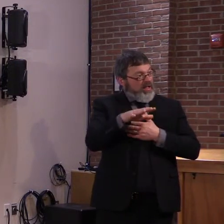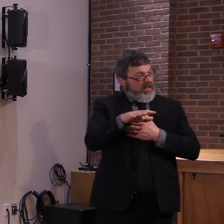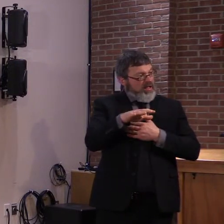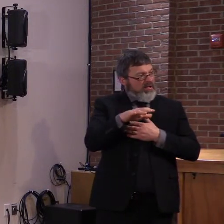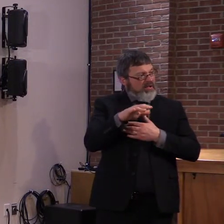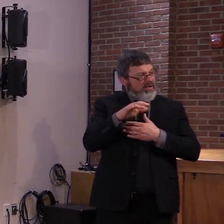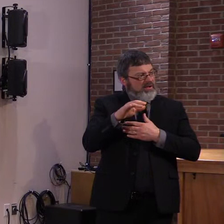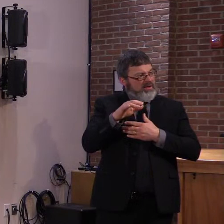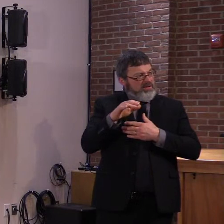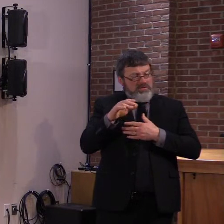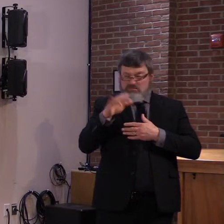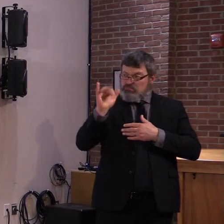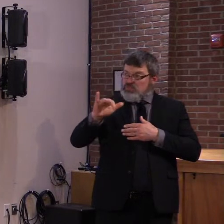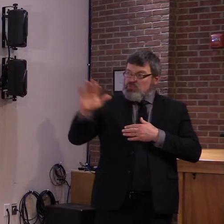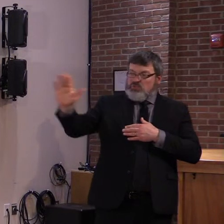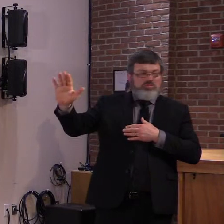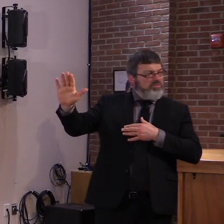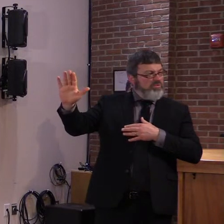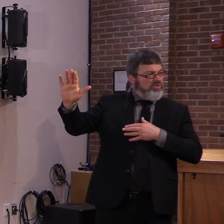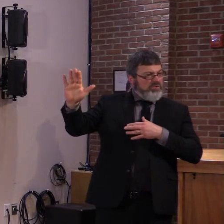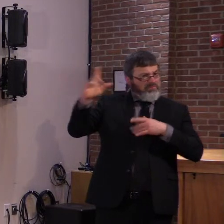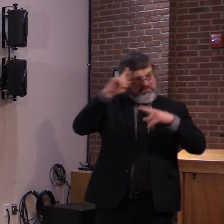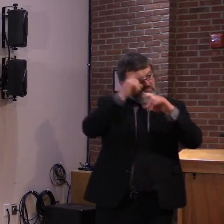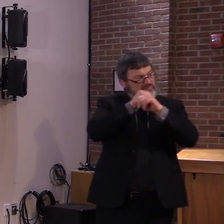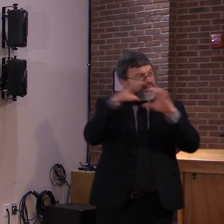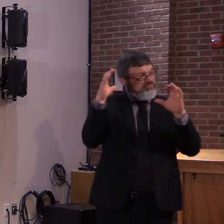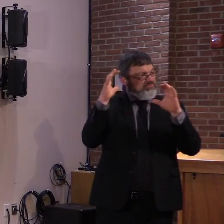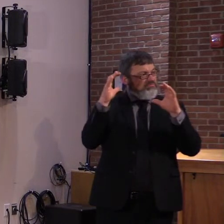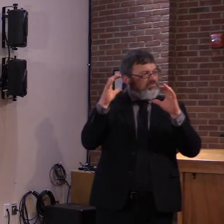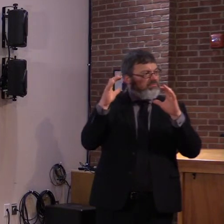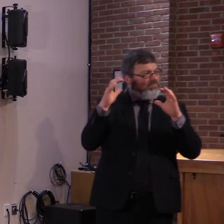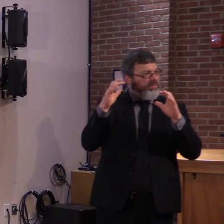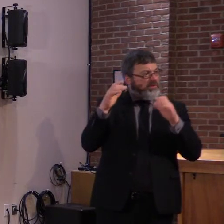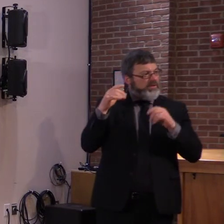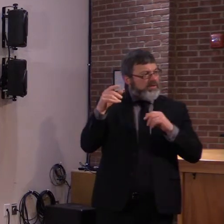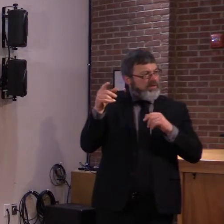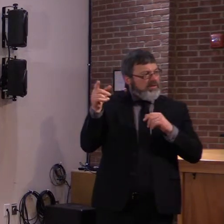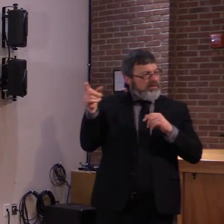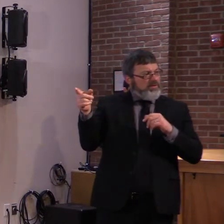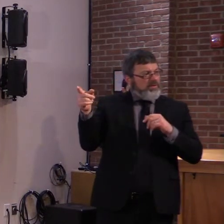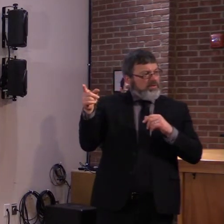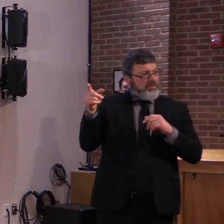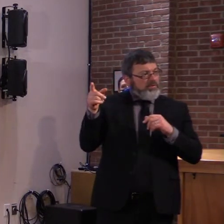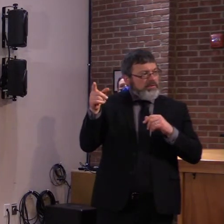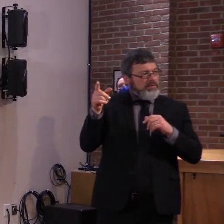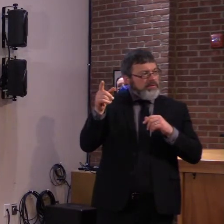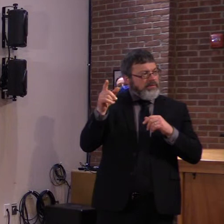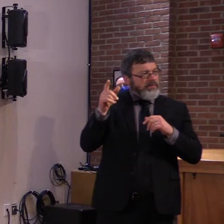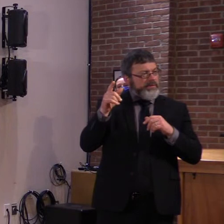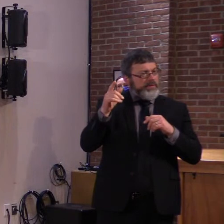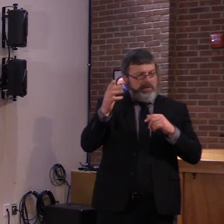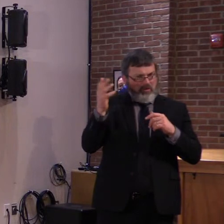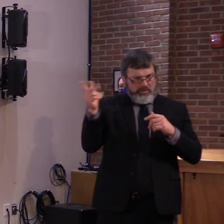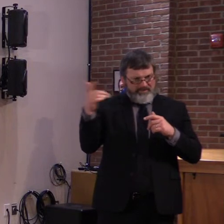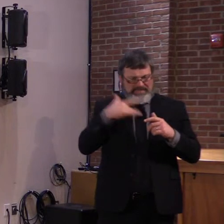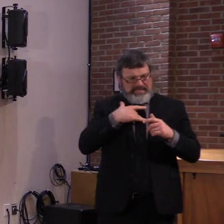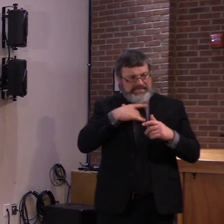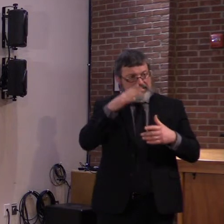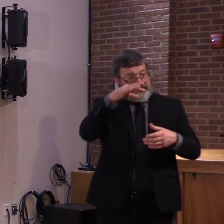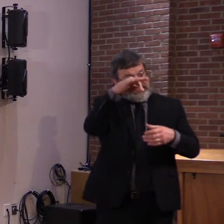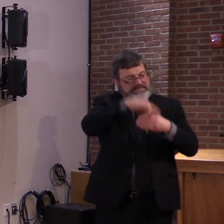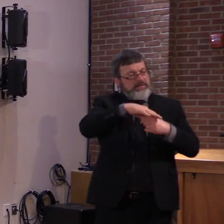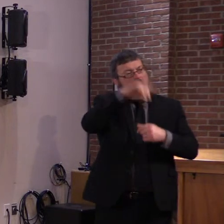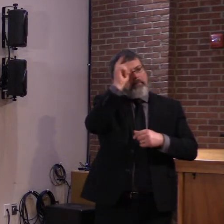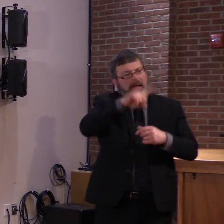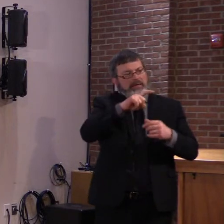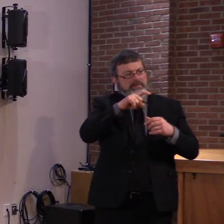looking for mandatory universal mail-in balloting for town meeting day? Yeah, Well, again, my preference is